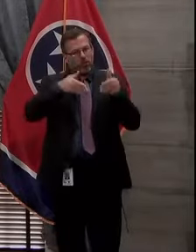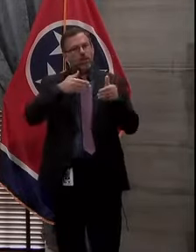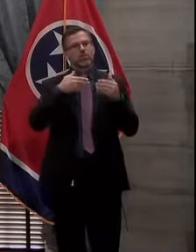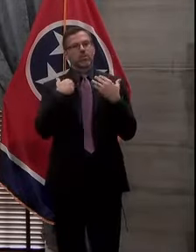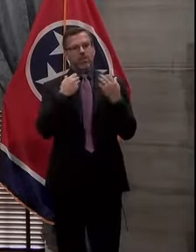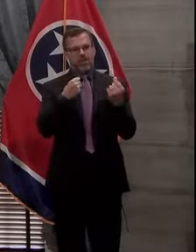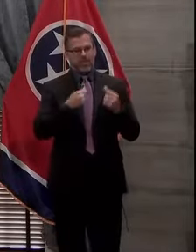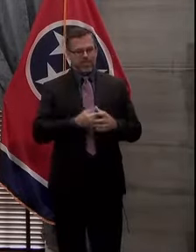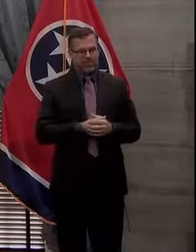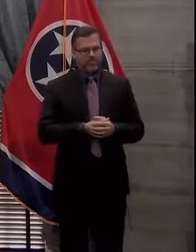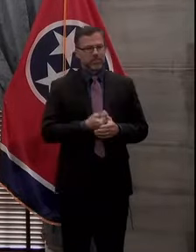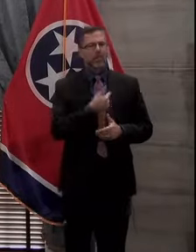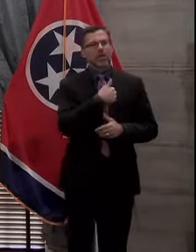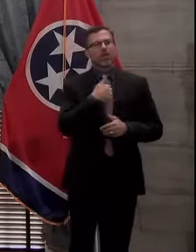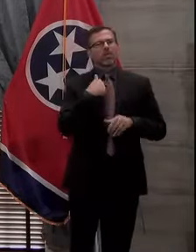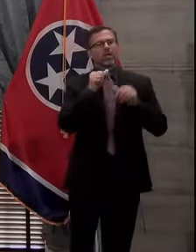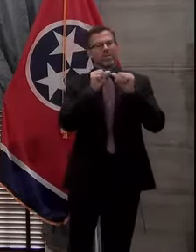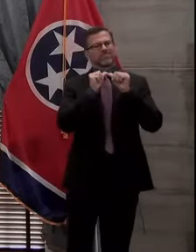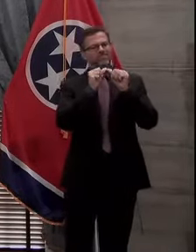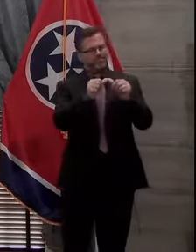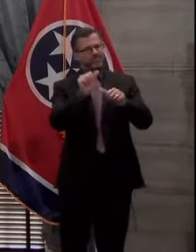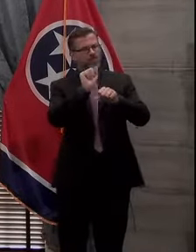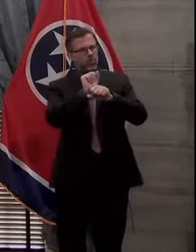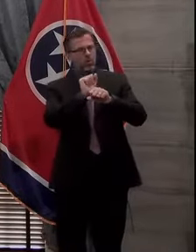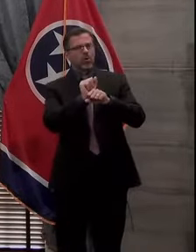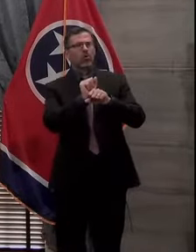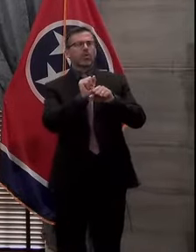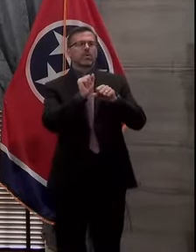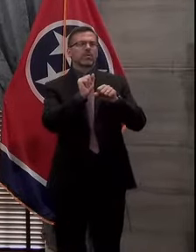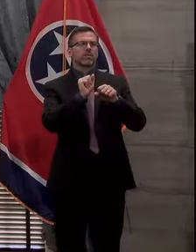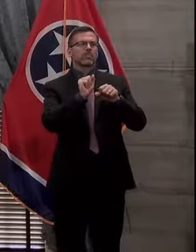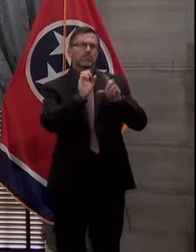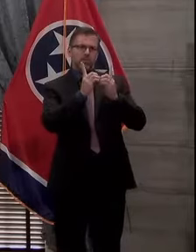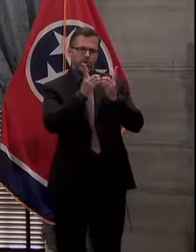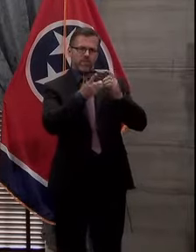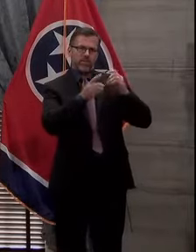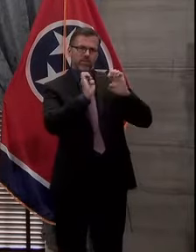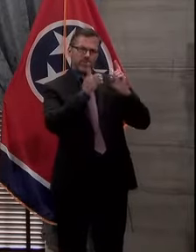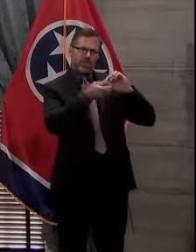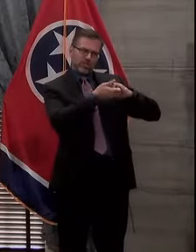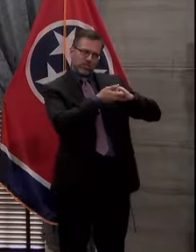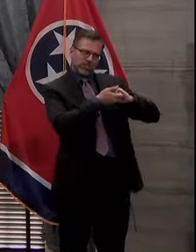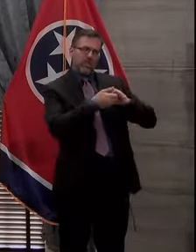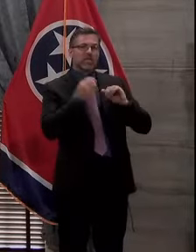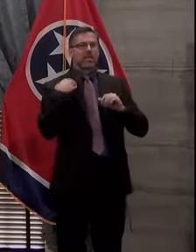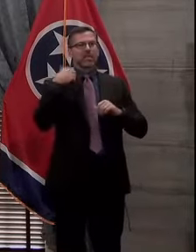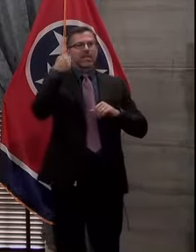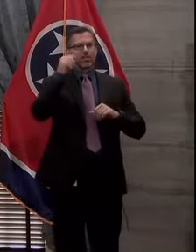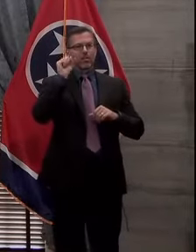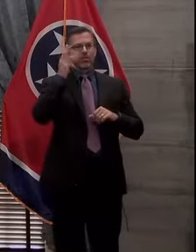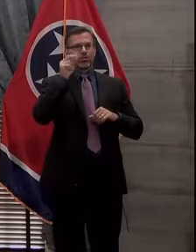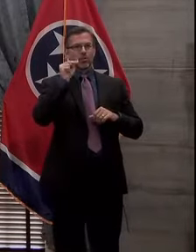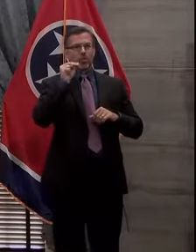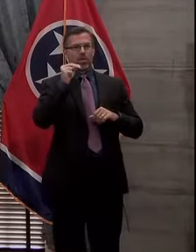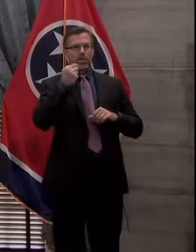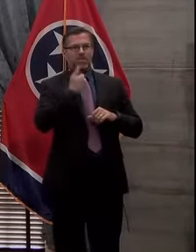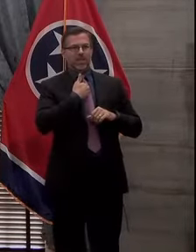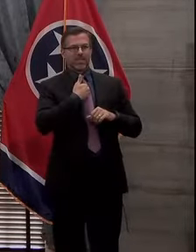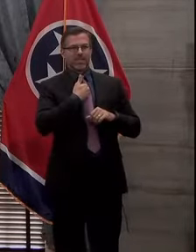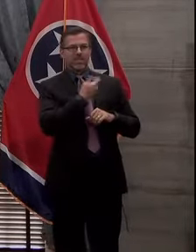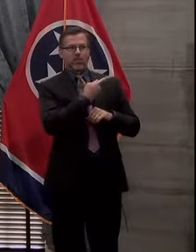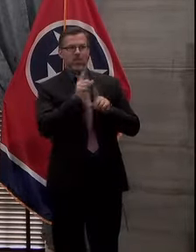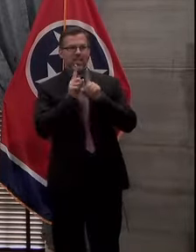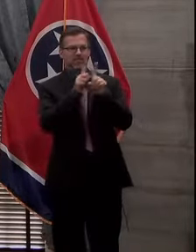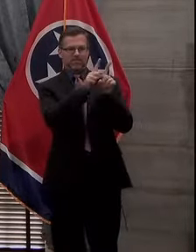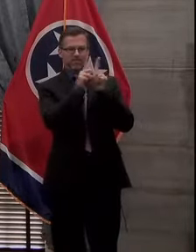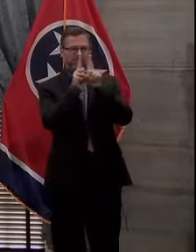to work very closely in the Department of Health with the Department of Education, and quite frankly, Commissioner Schwinn and I have been hip to hip for several weeks now, and I think we're making